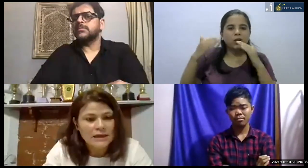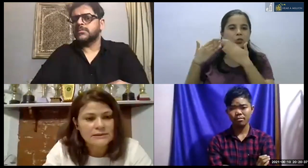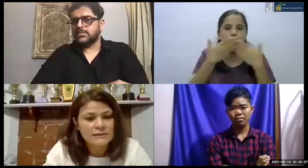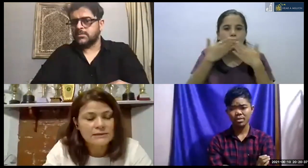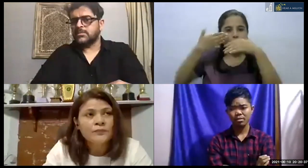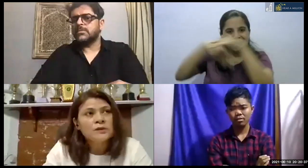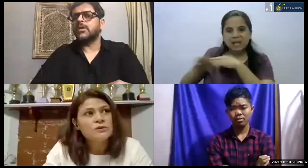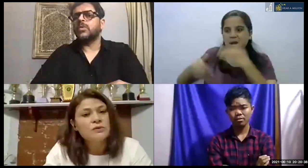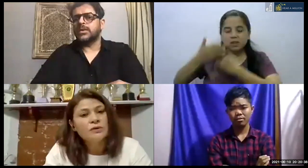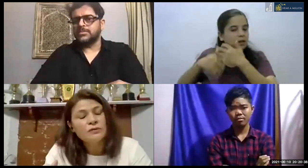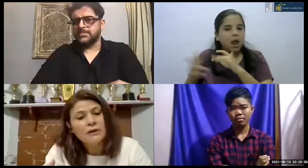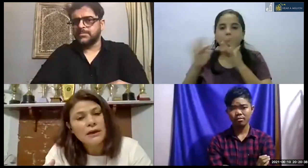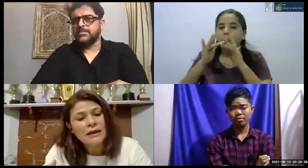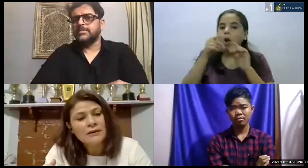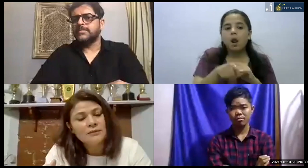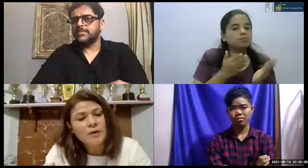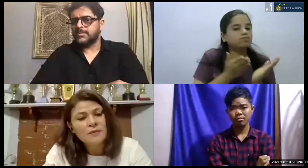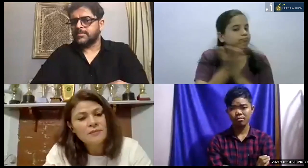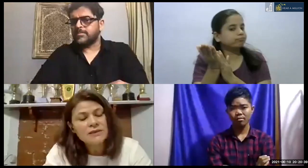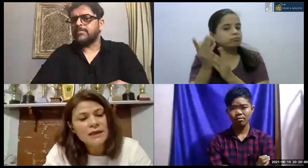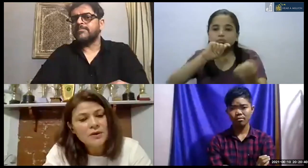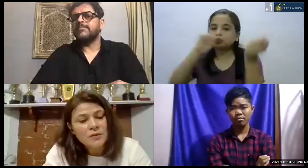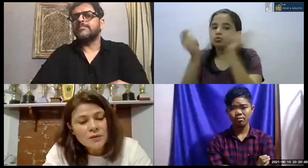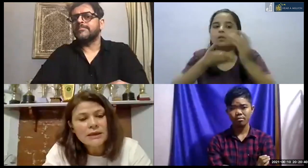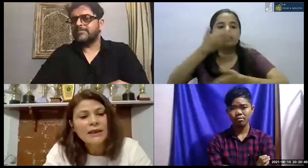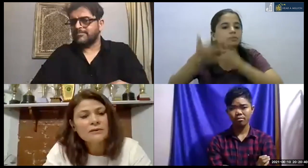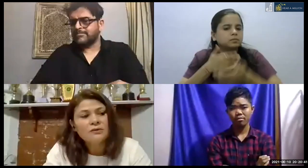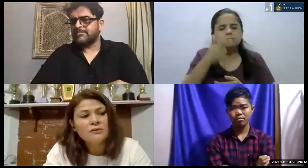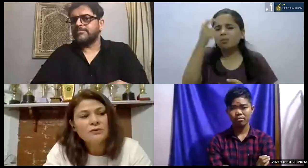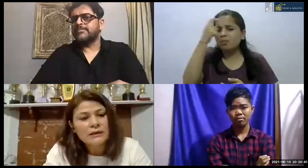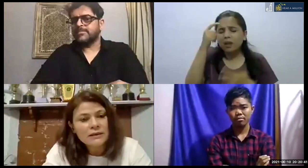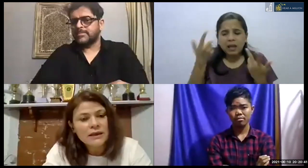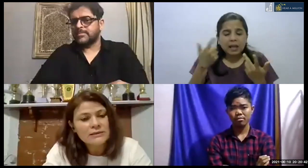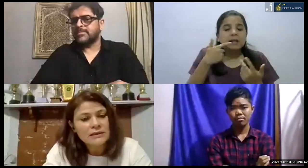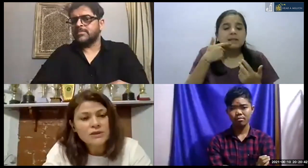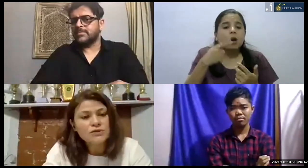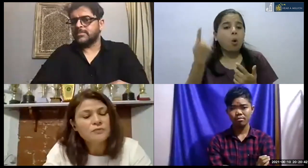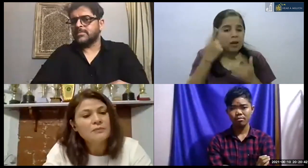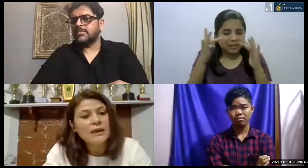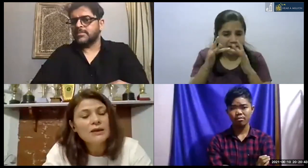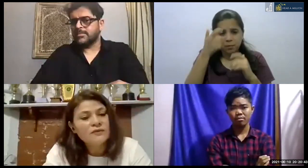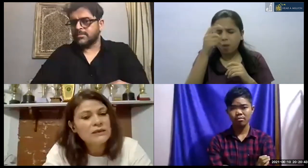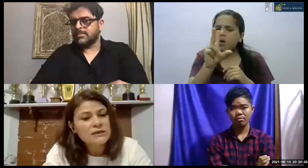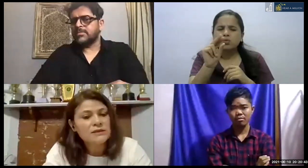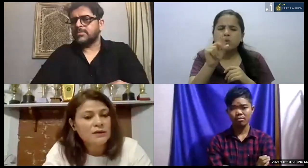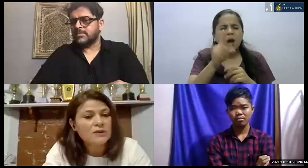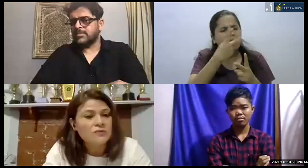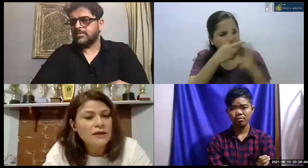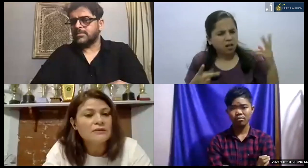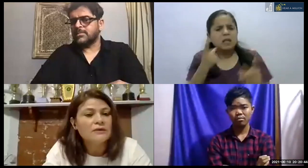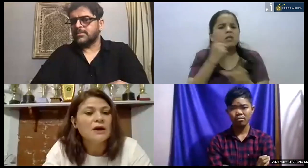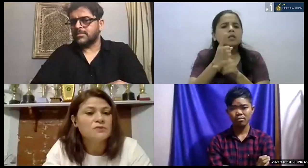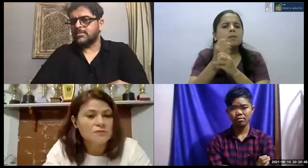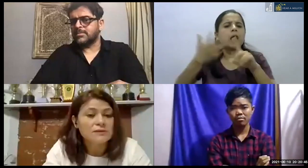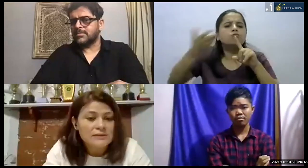online classes. So and the problem is that not only that internet is an issue, but many of the teachers are not